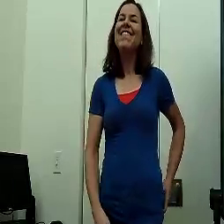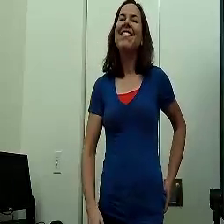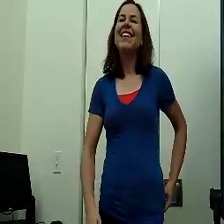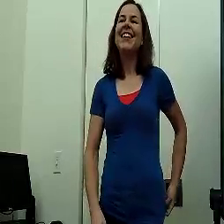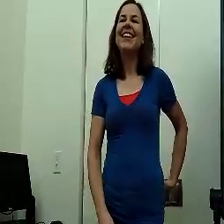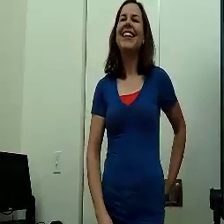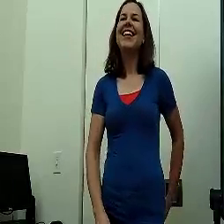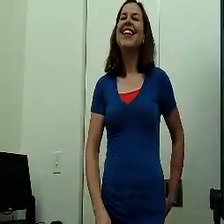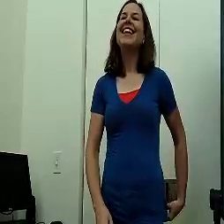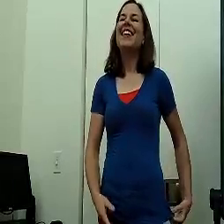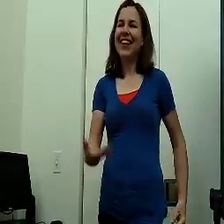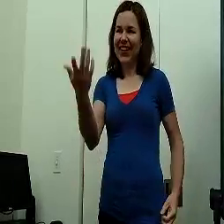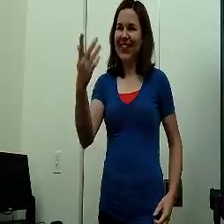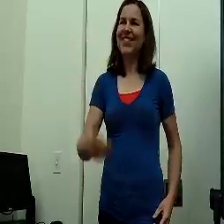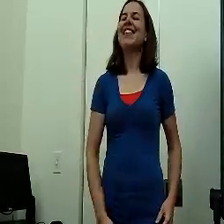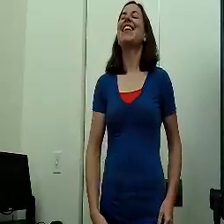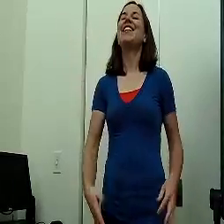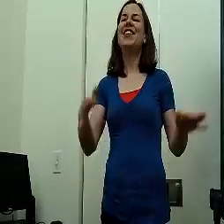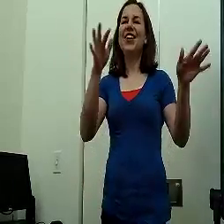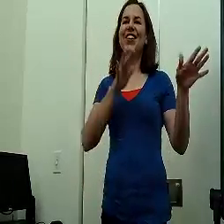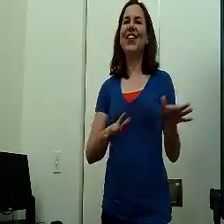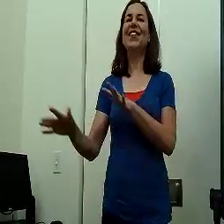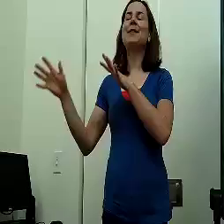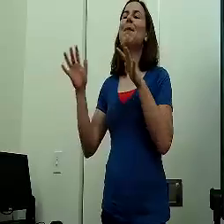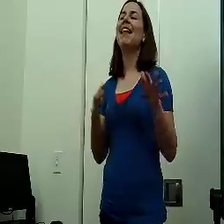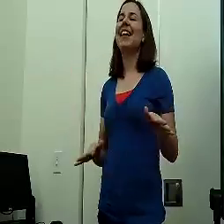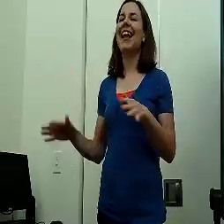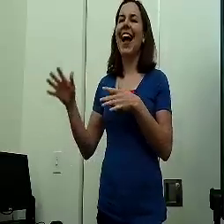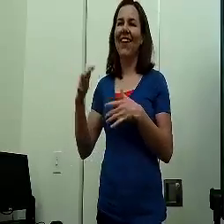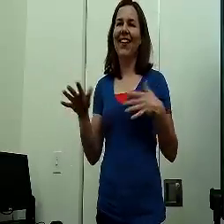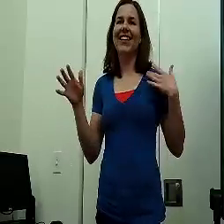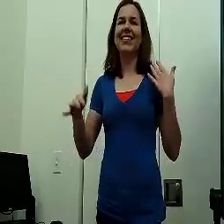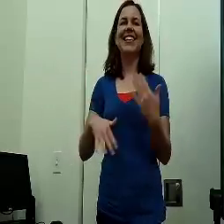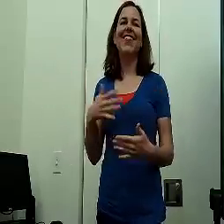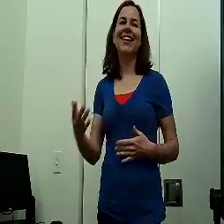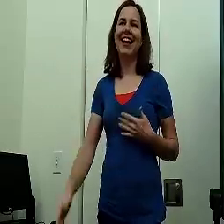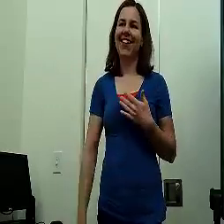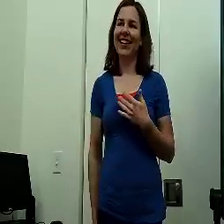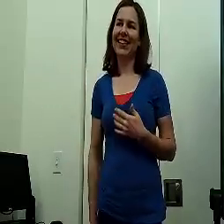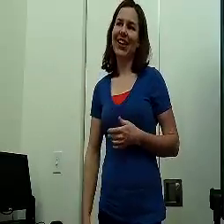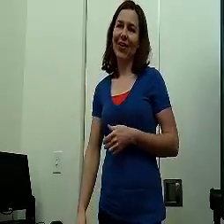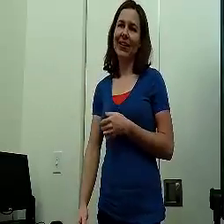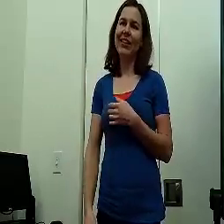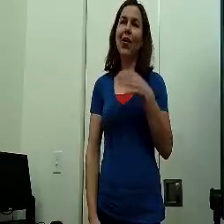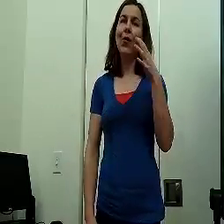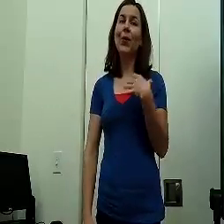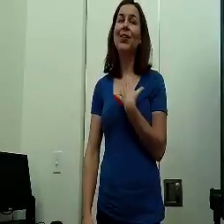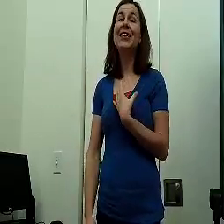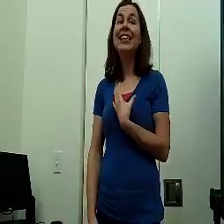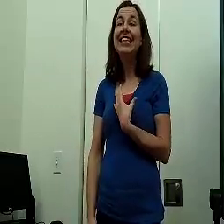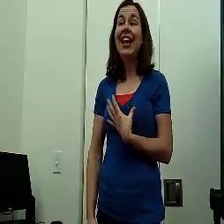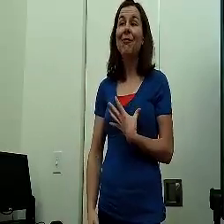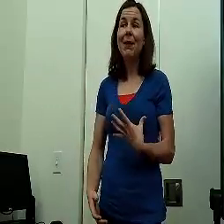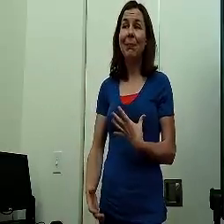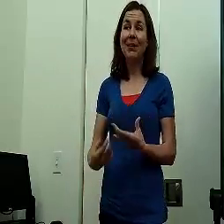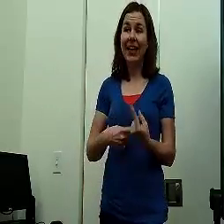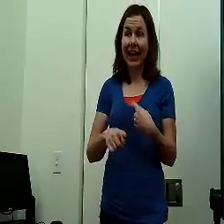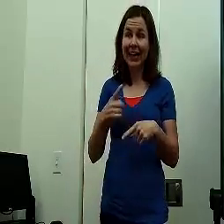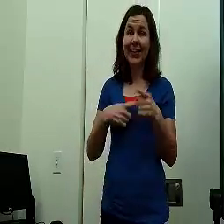That's what happened. you're spelling it out and you're sounding it out as it goes. So when you see deaf people signing and you